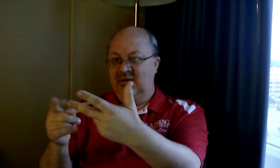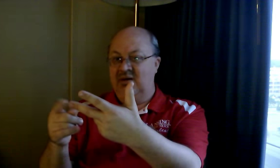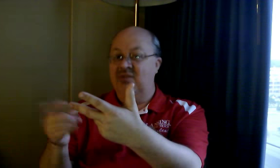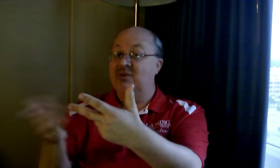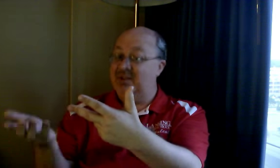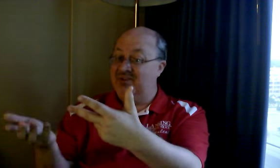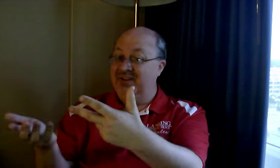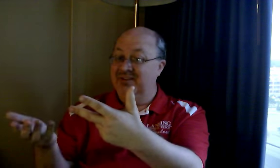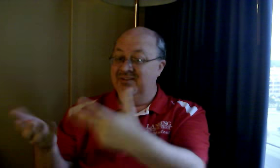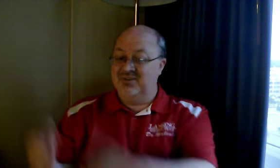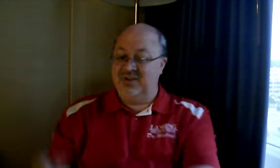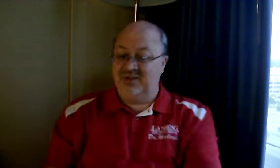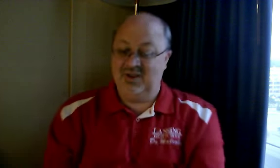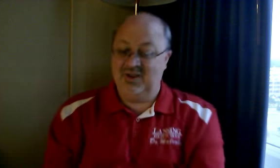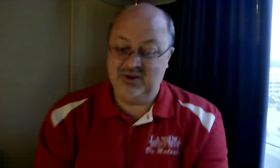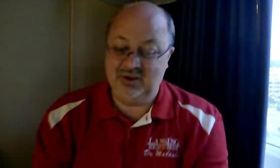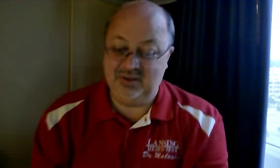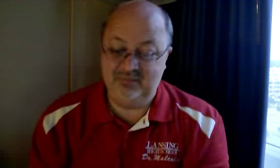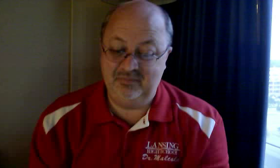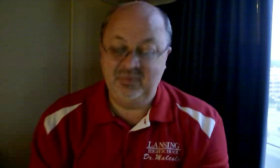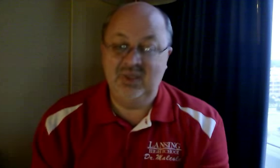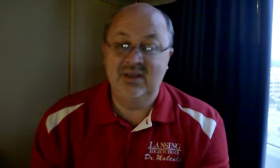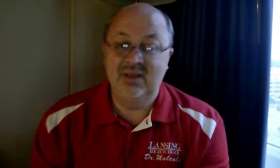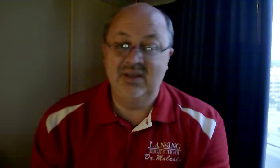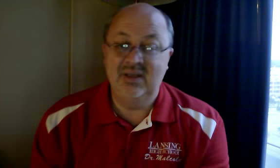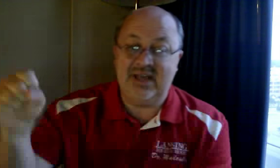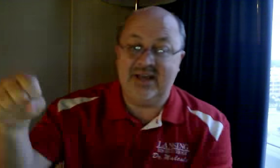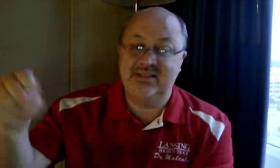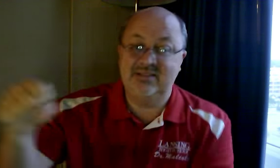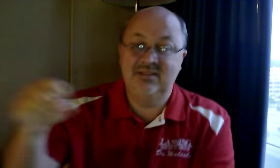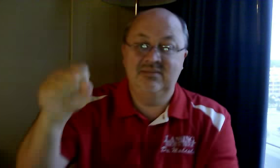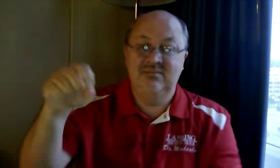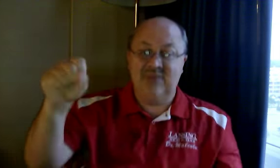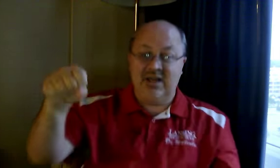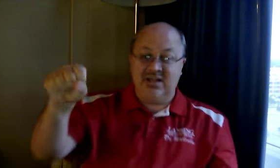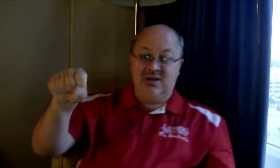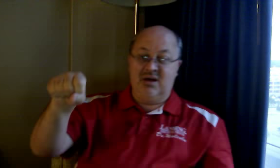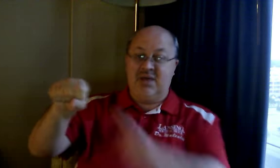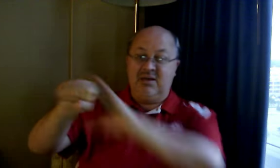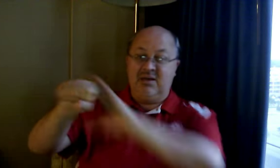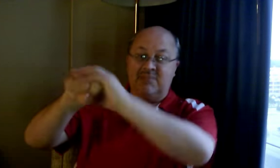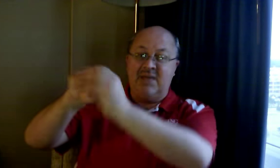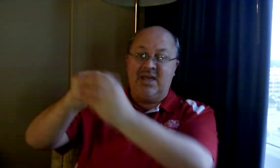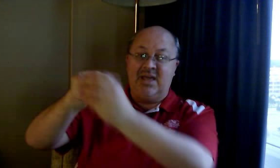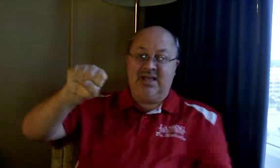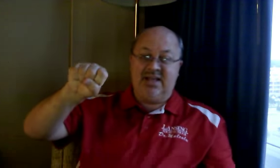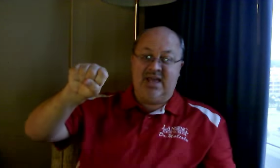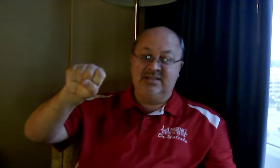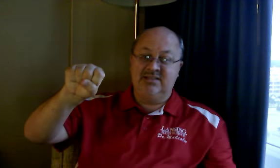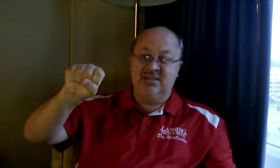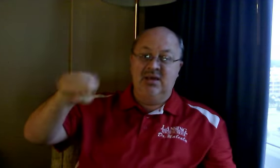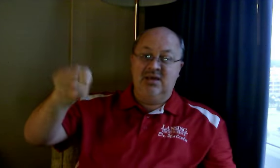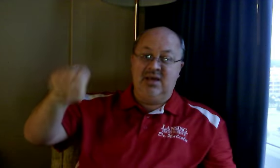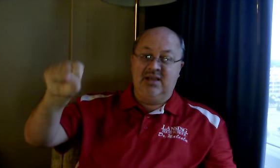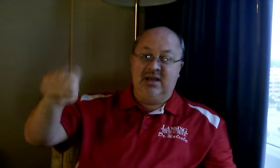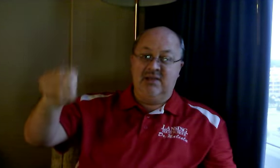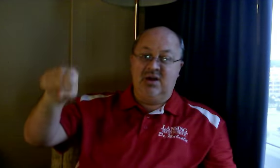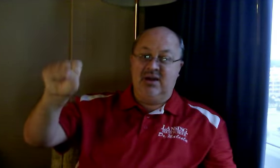they're hearing. They're hearing. Good. Yes. I can nod. I can make my hand like an S and like I'm nodding my